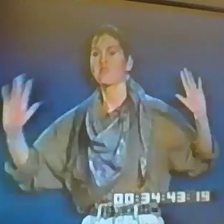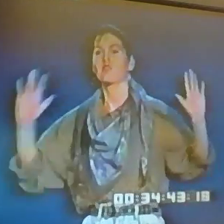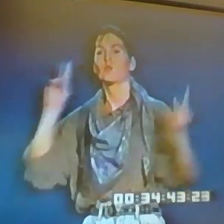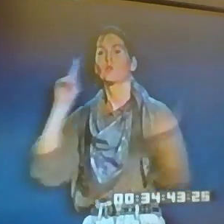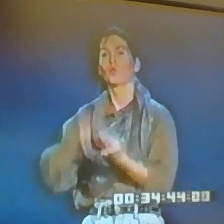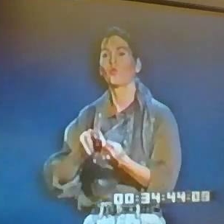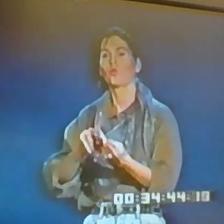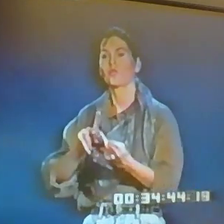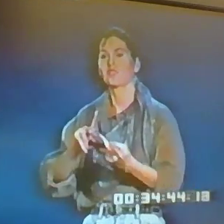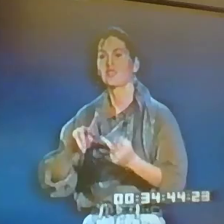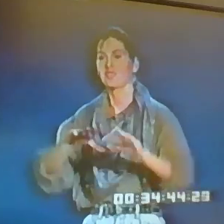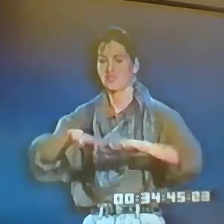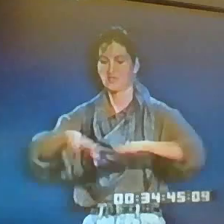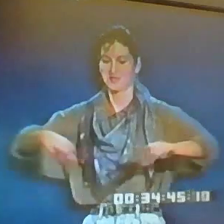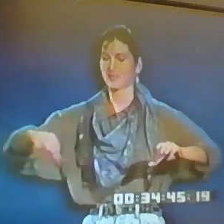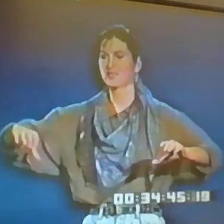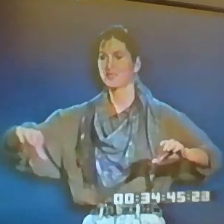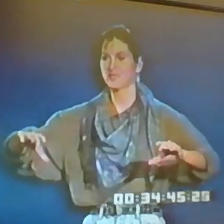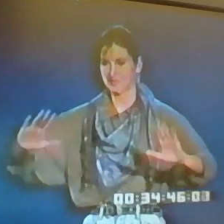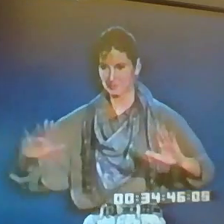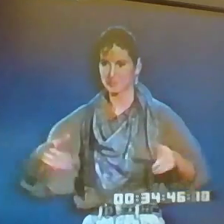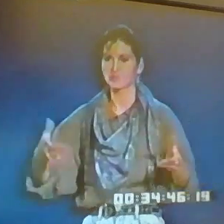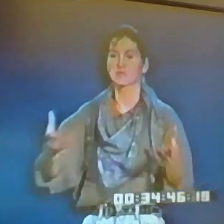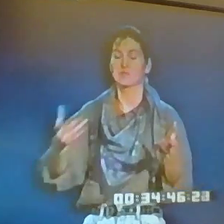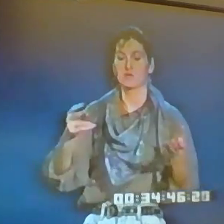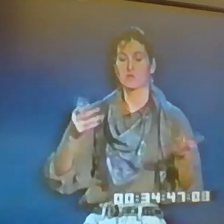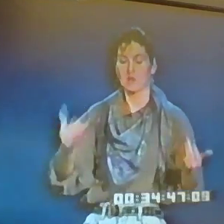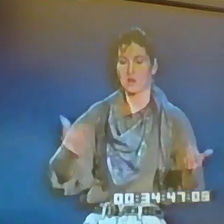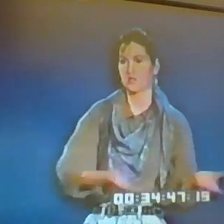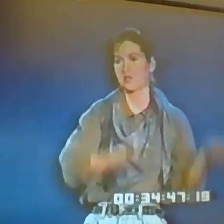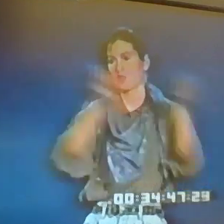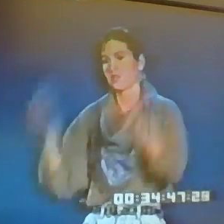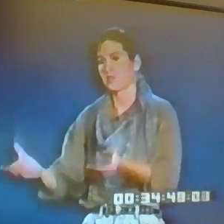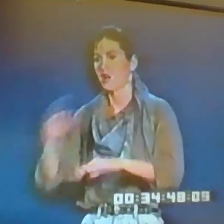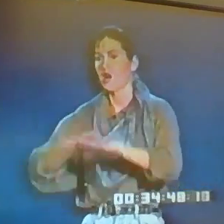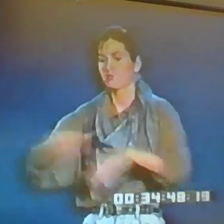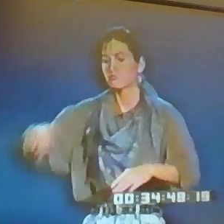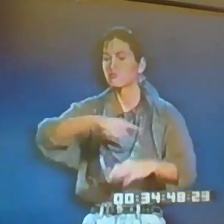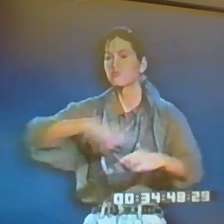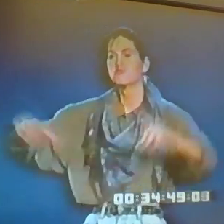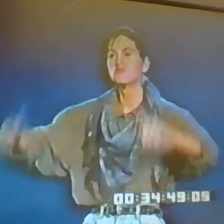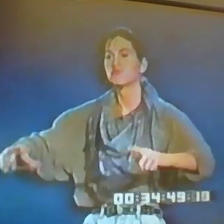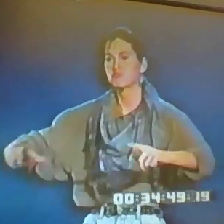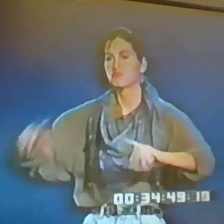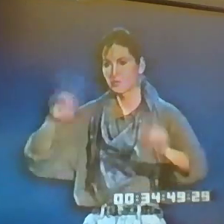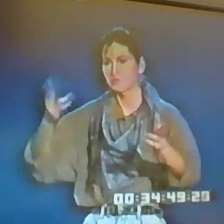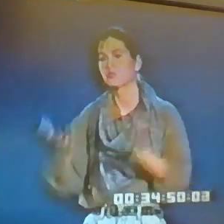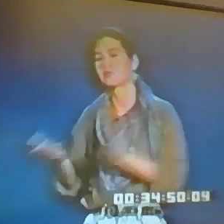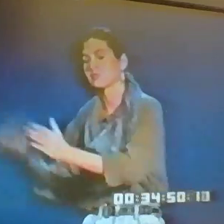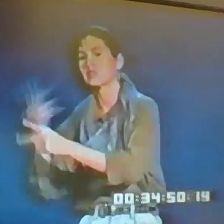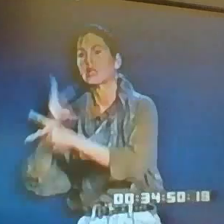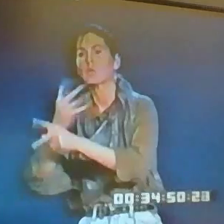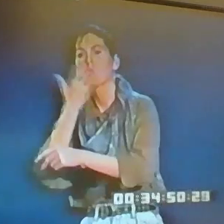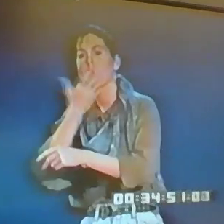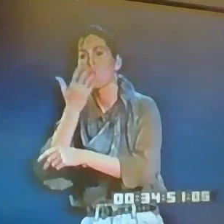And it is very important to make sure that all of the bones are taken out, because nobody wants to bite into a bone. That